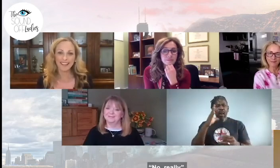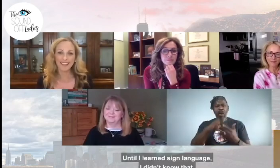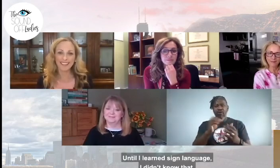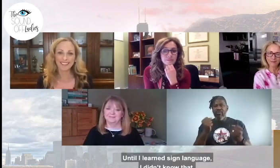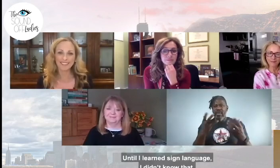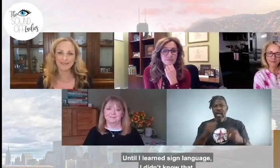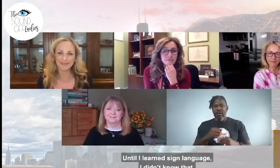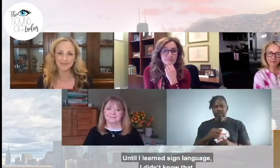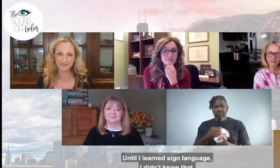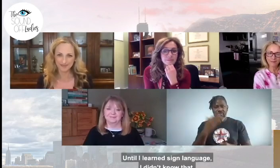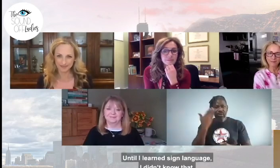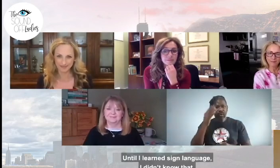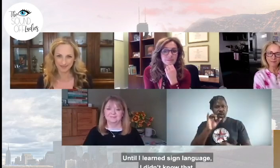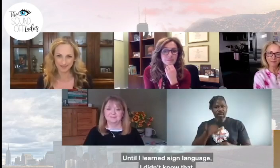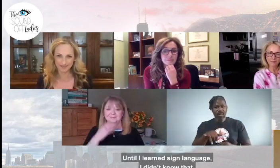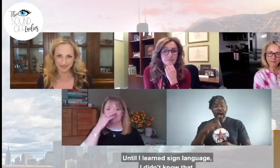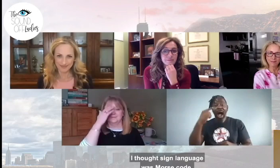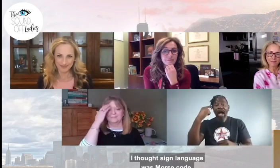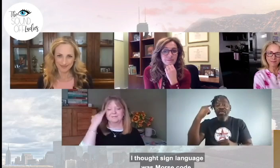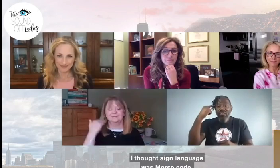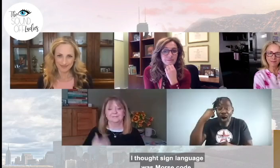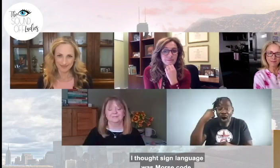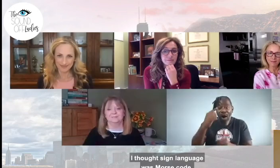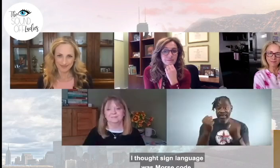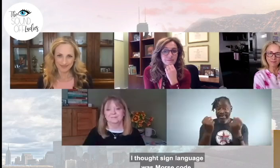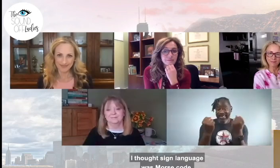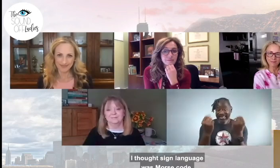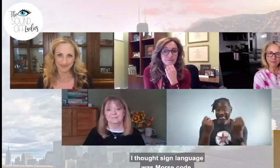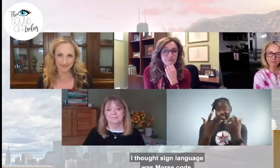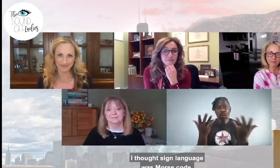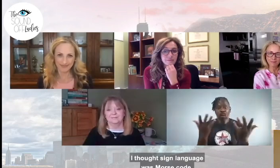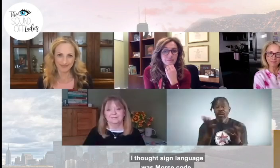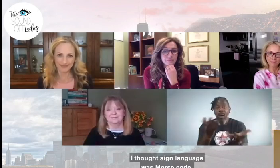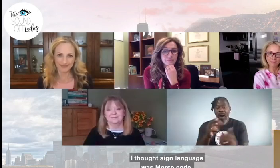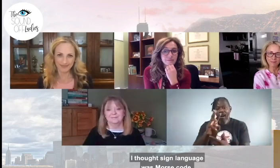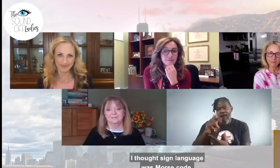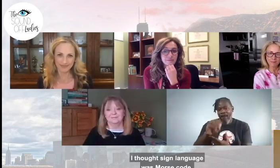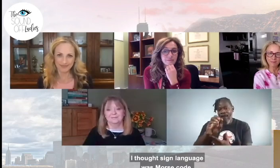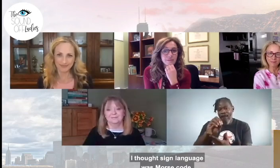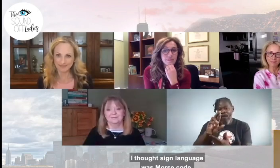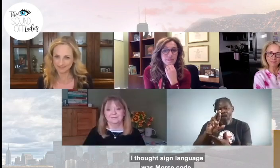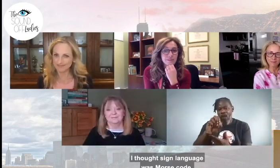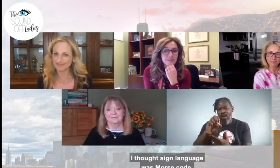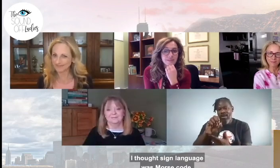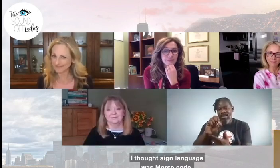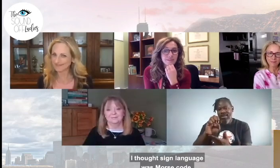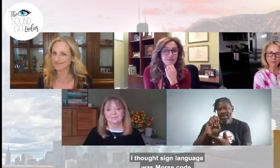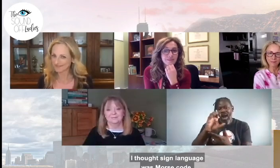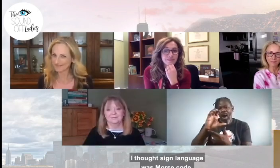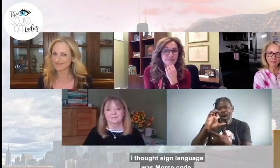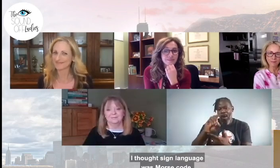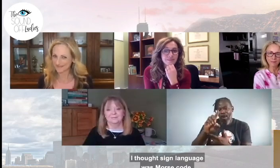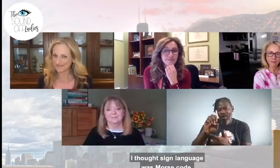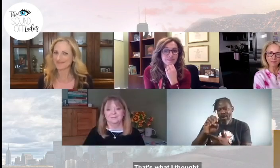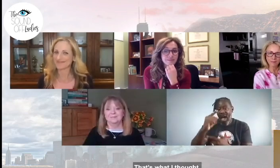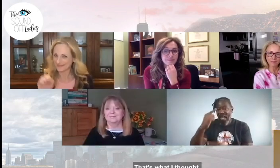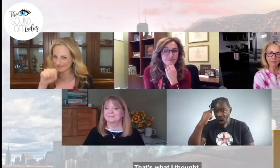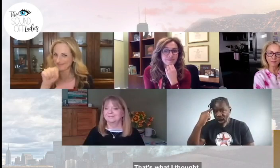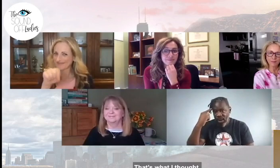And I said, yeah, right. You can learn sign language there. I thought sign language was like Morse